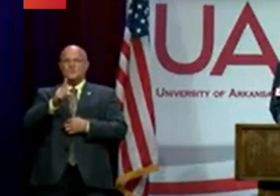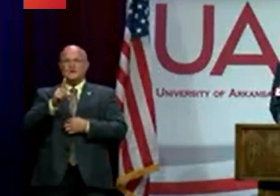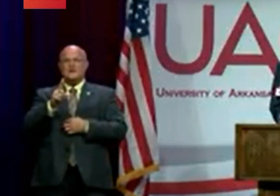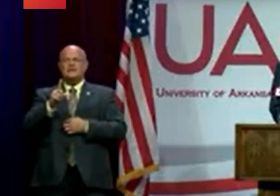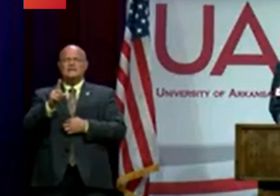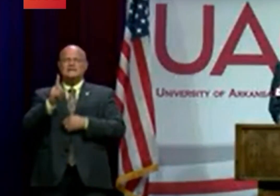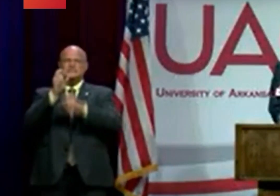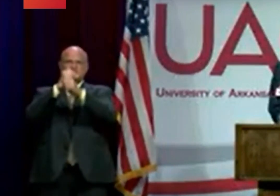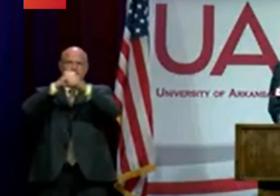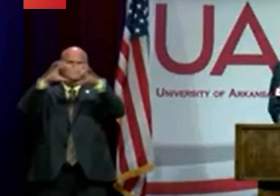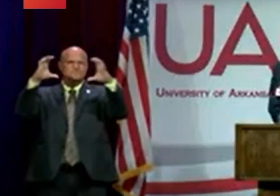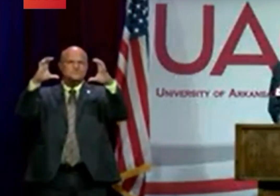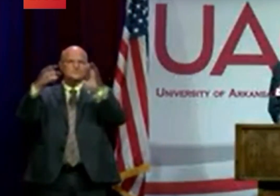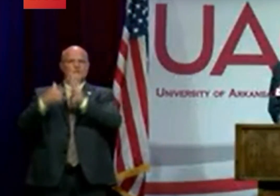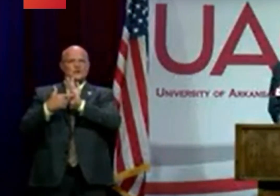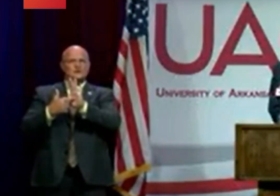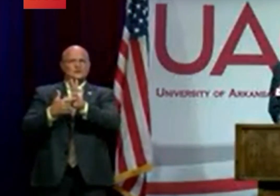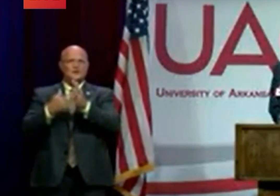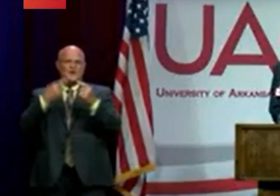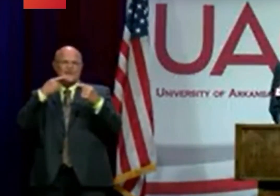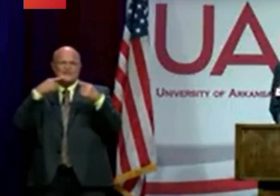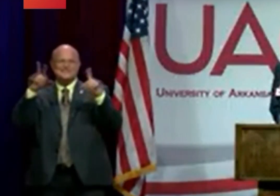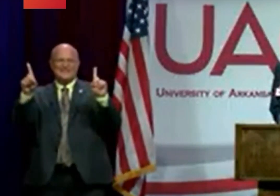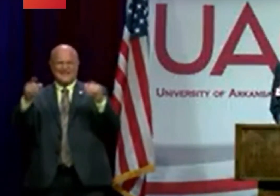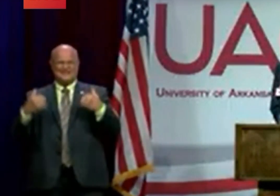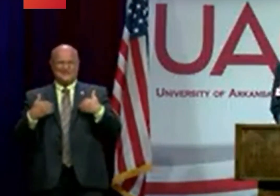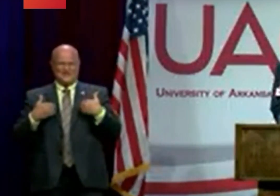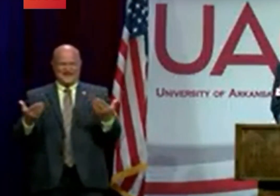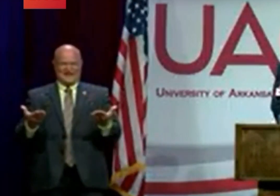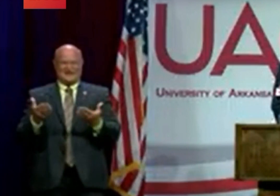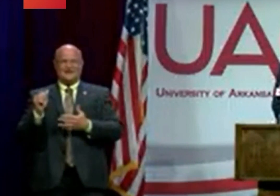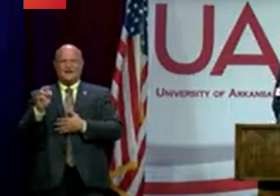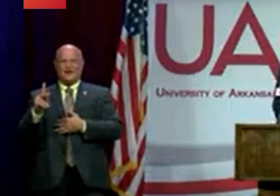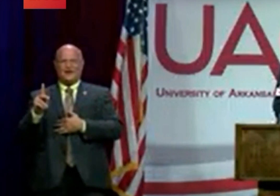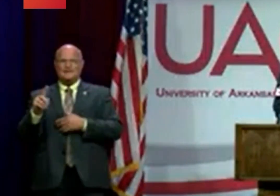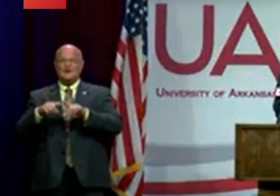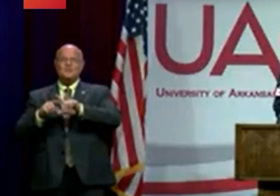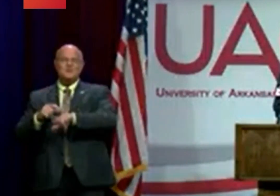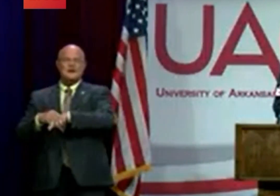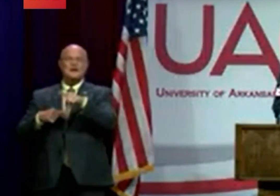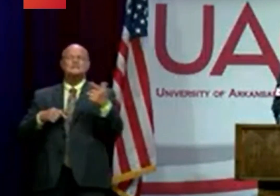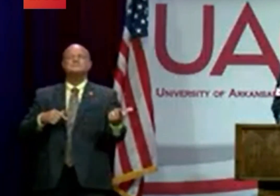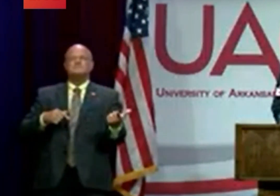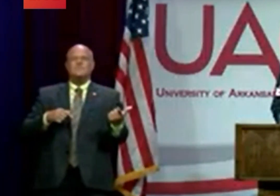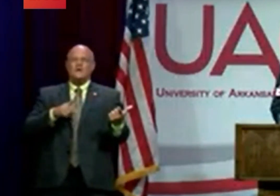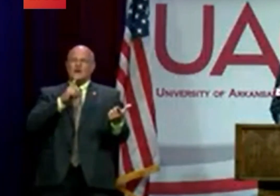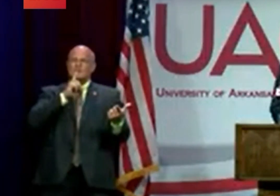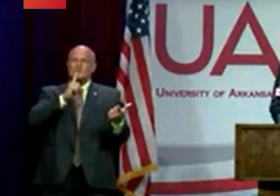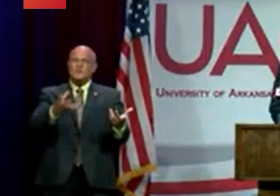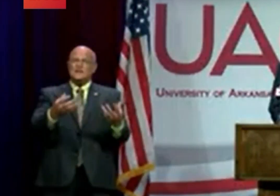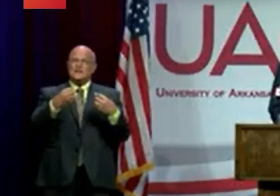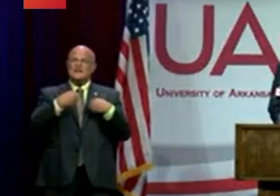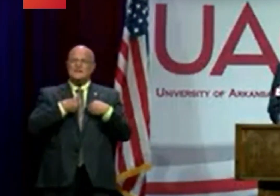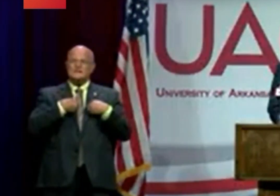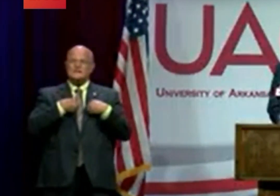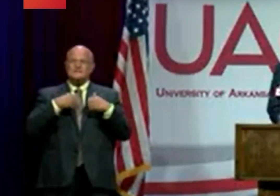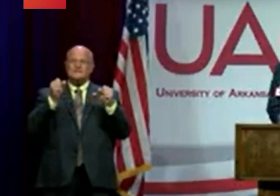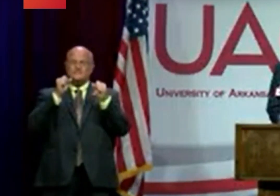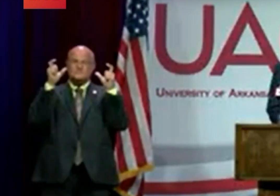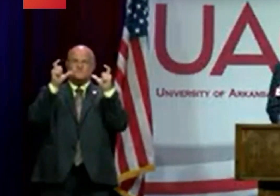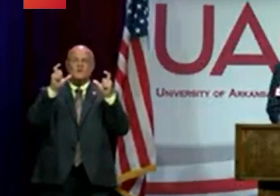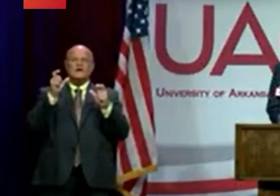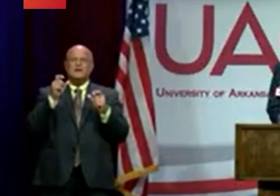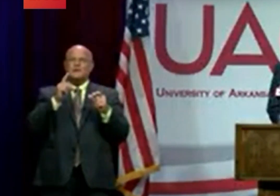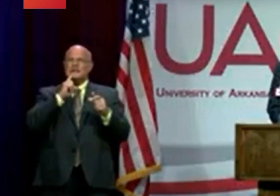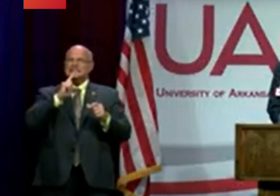in perspective, it shows some of the success that we've had. But on the other side, they really give us a wake-up call as to